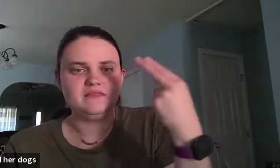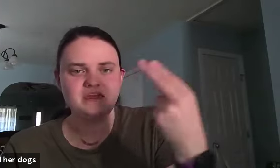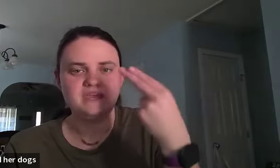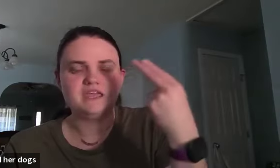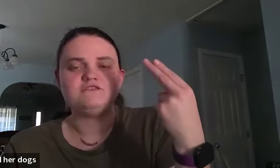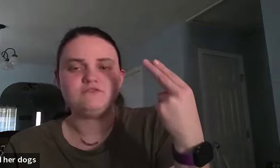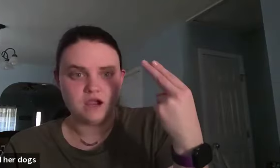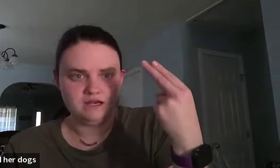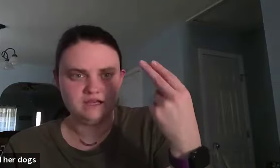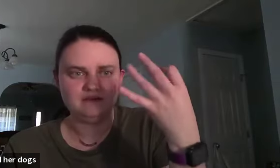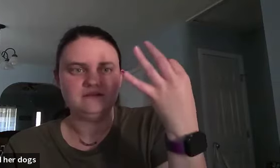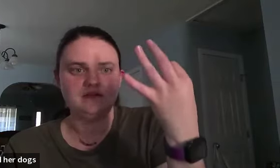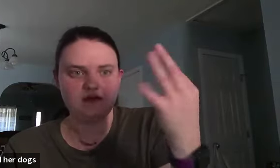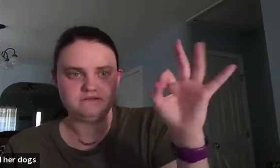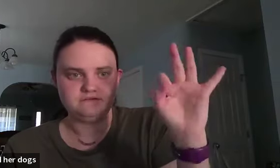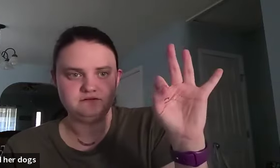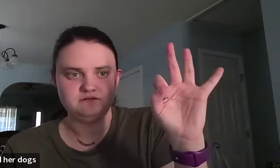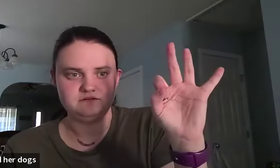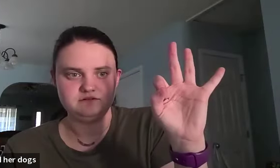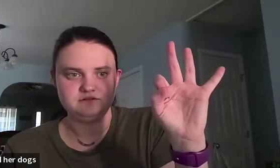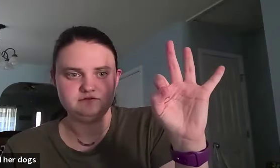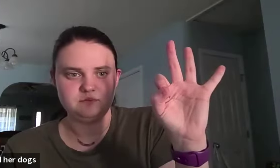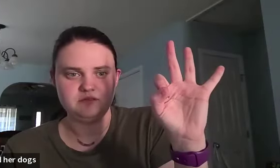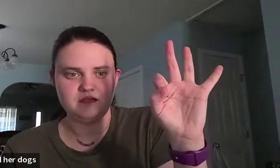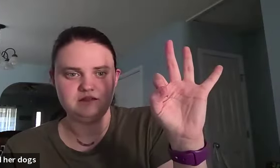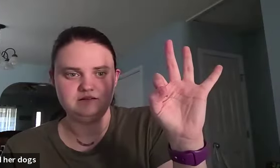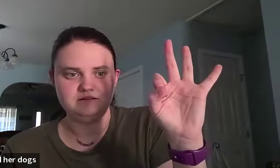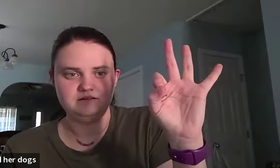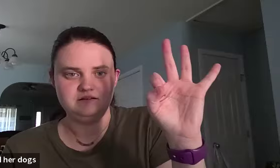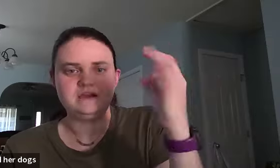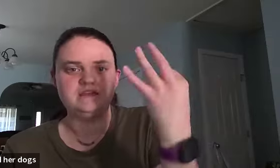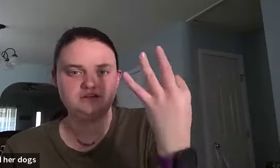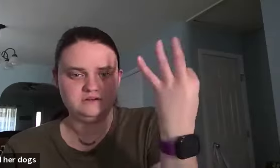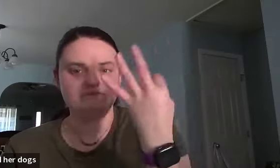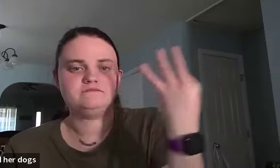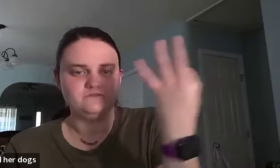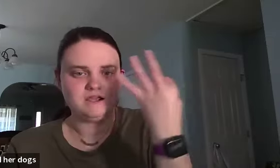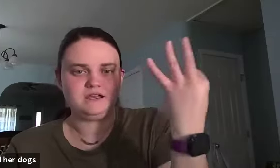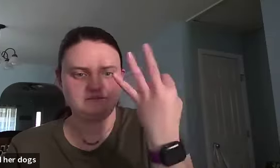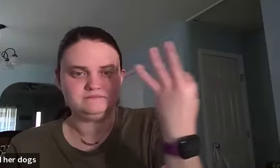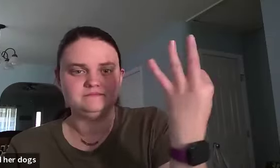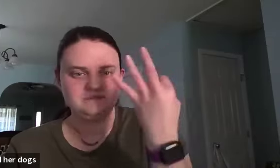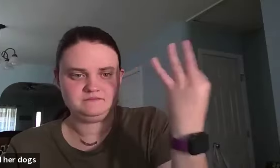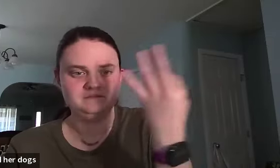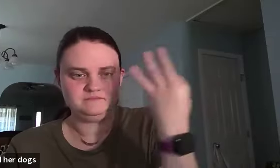And then Friday, the F. So remember that. And then you turn Friday.